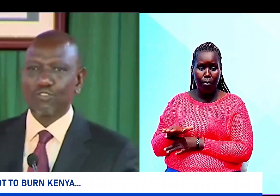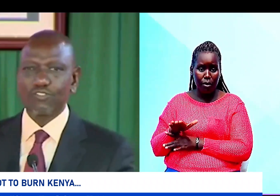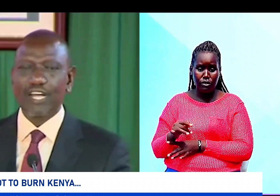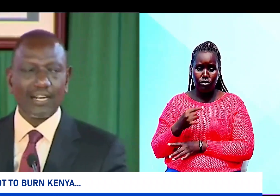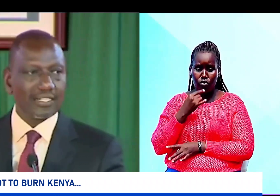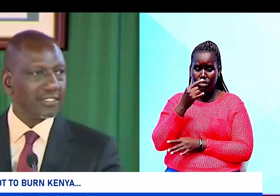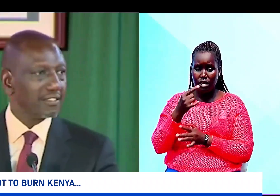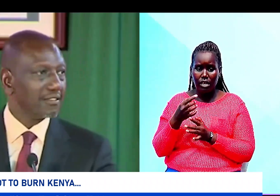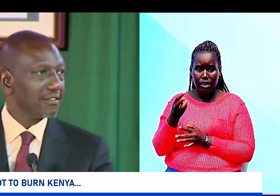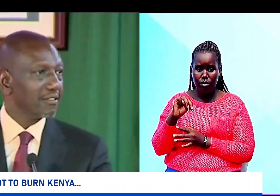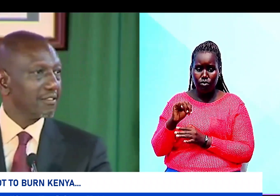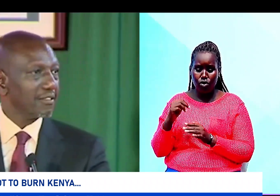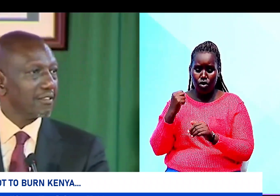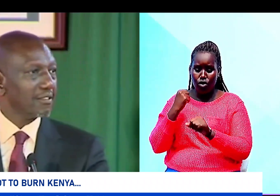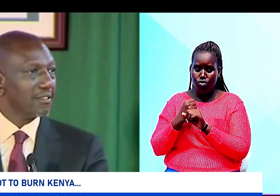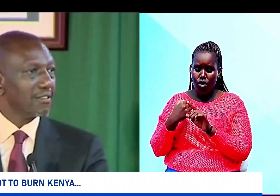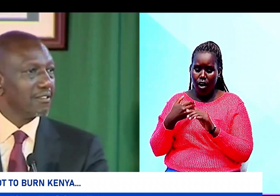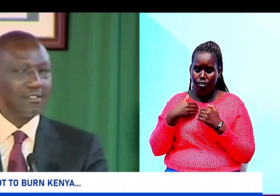cause violence.